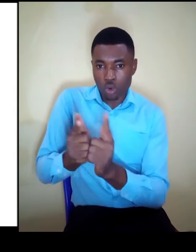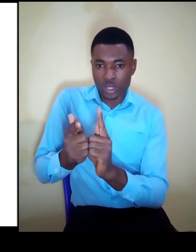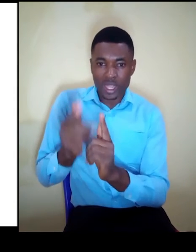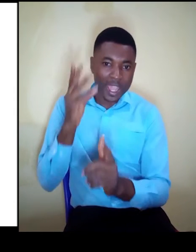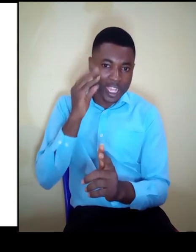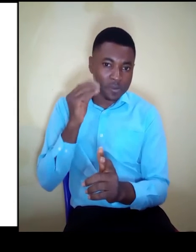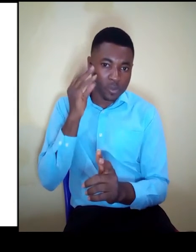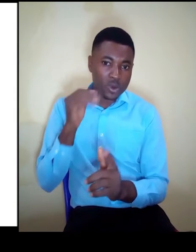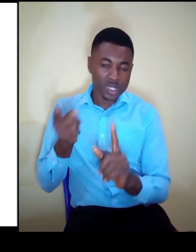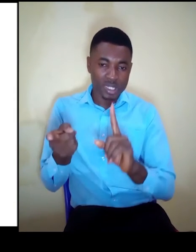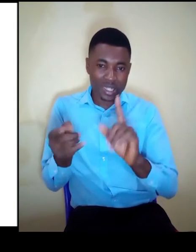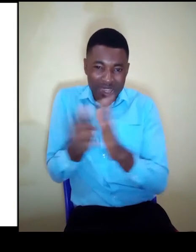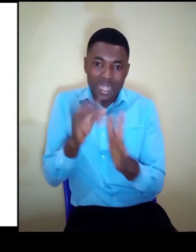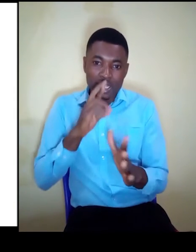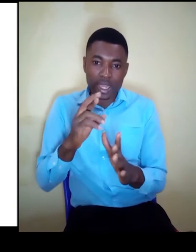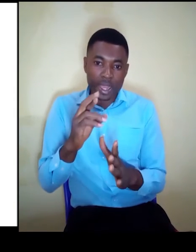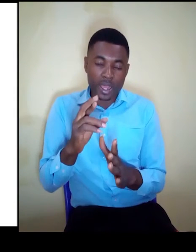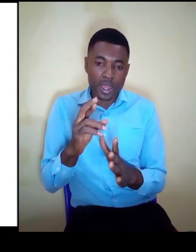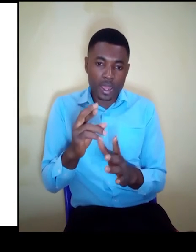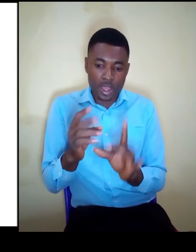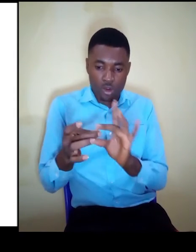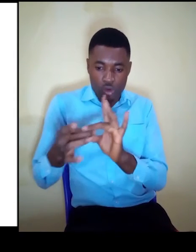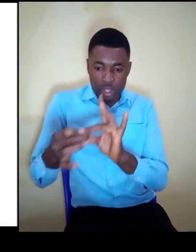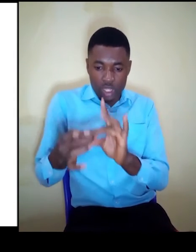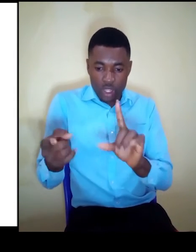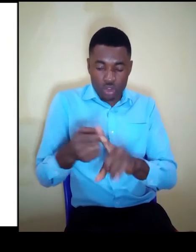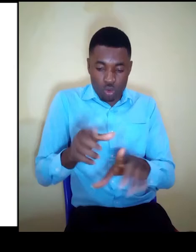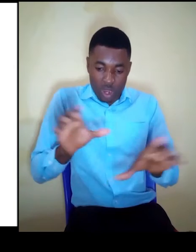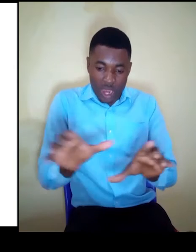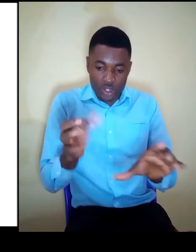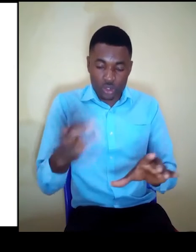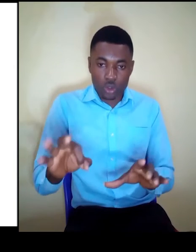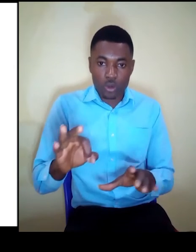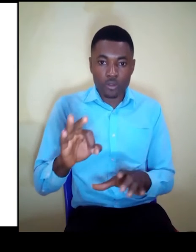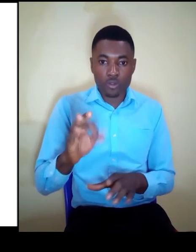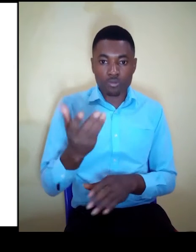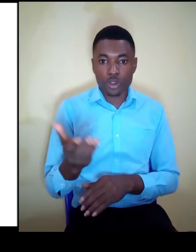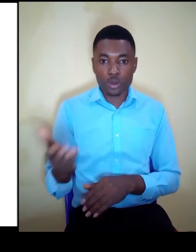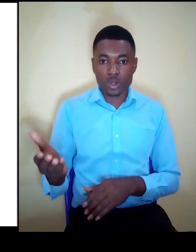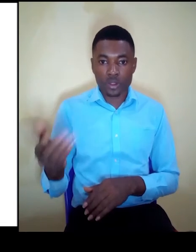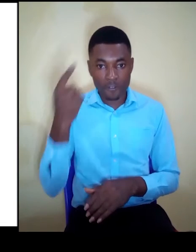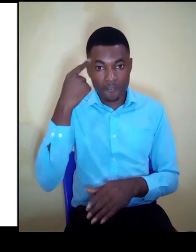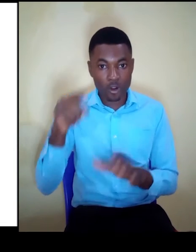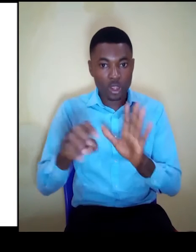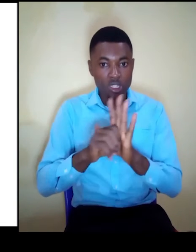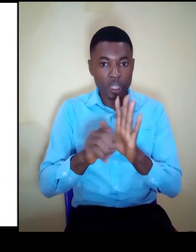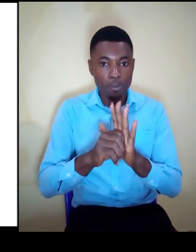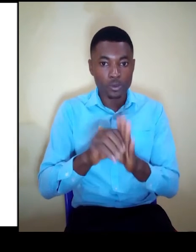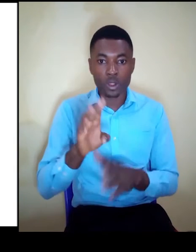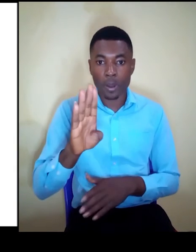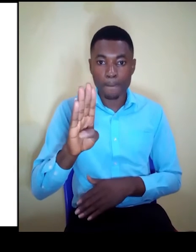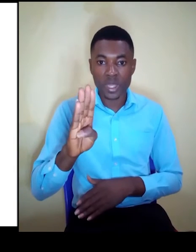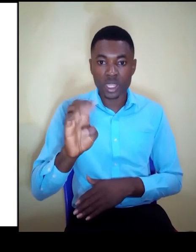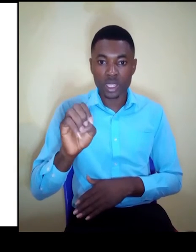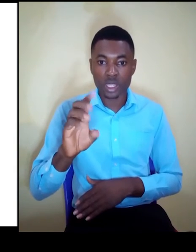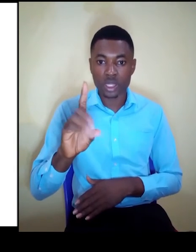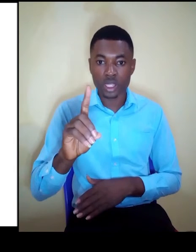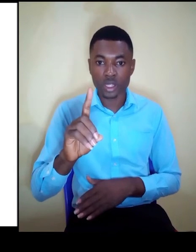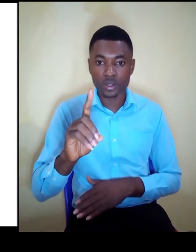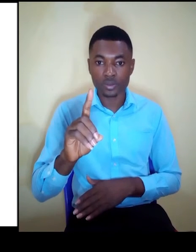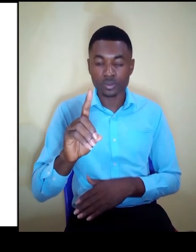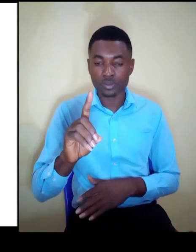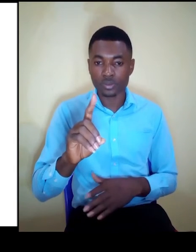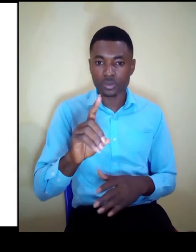the action of the object. So an example is bed, where